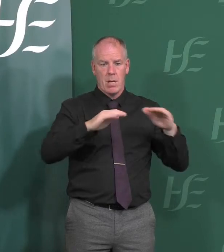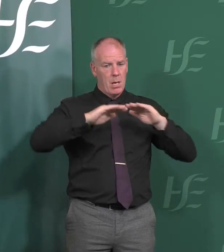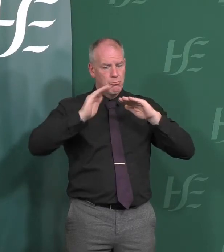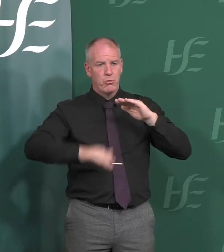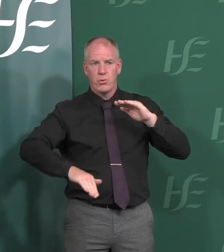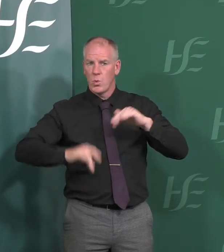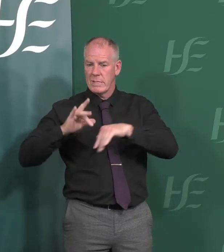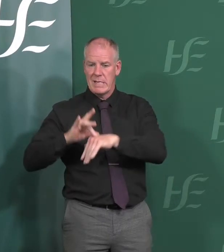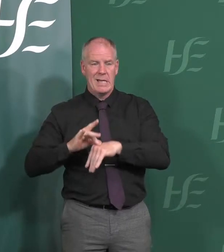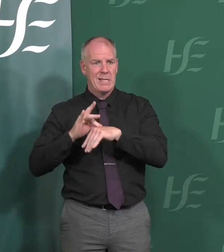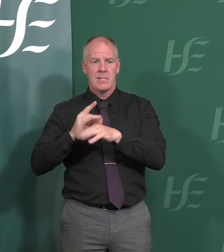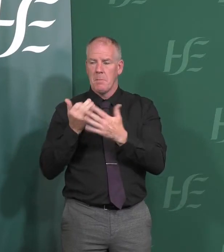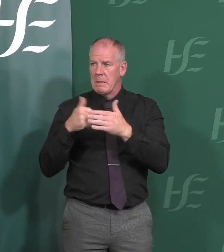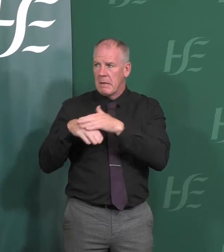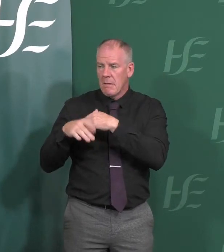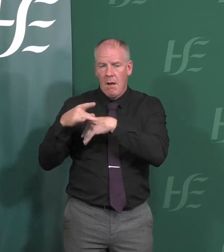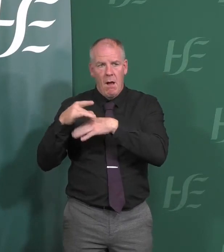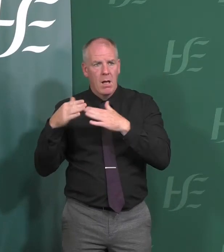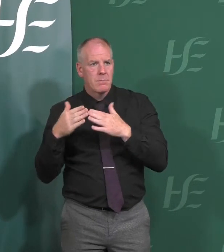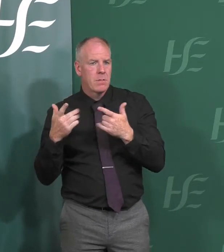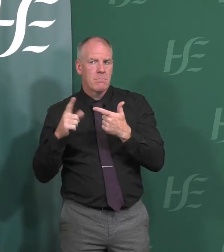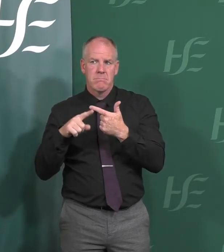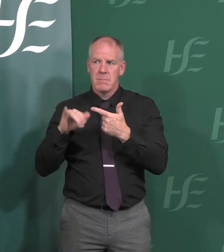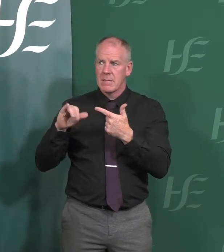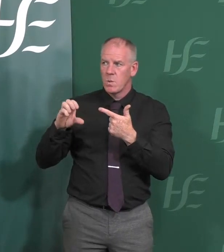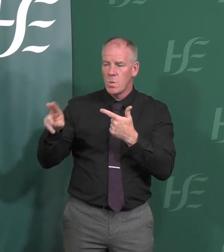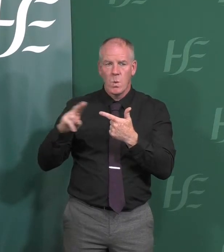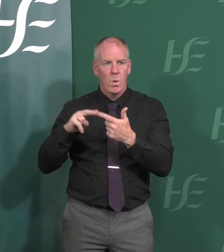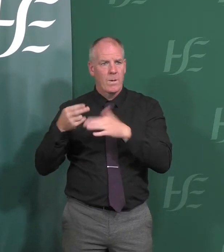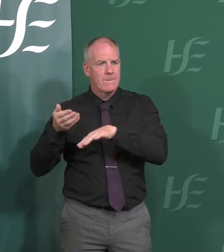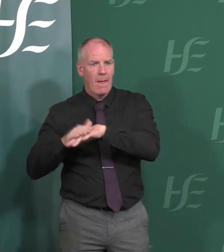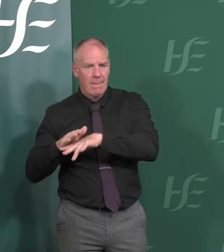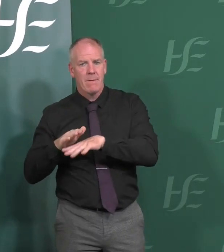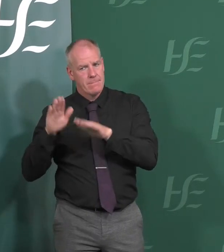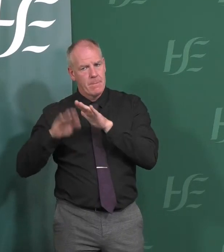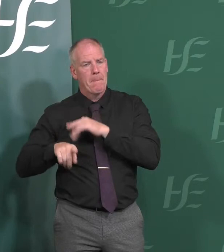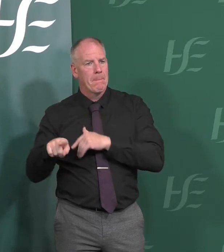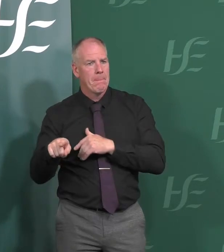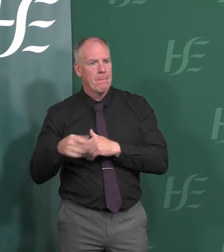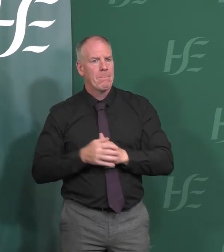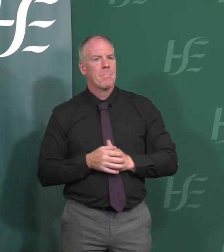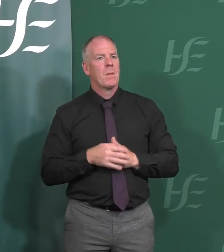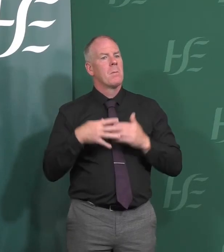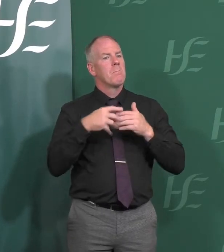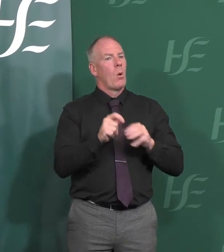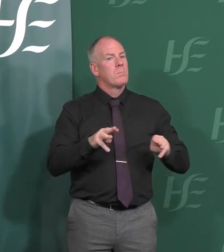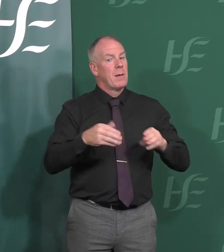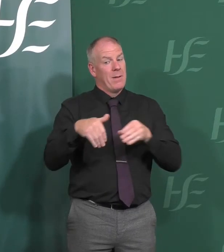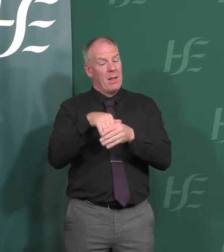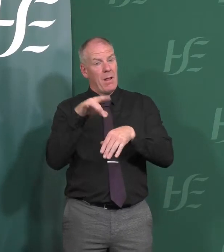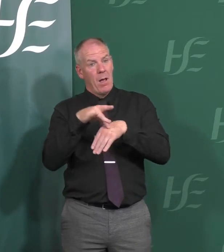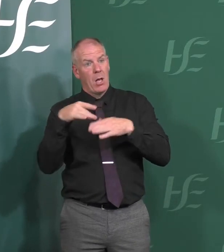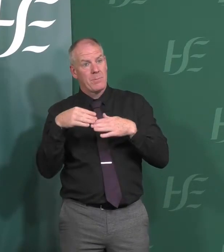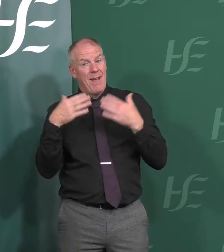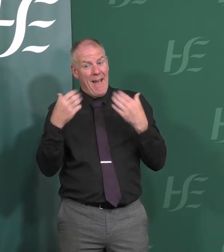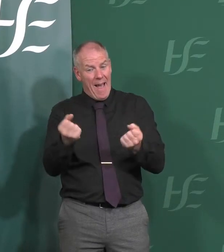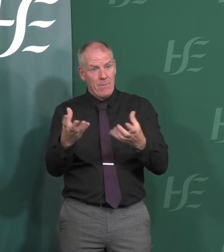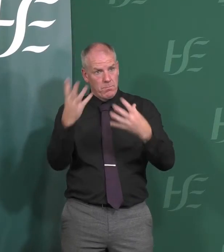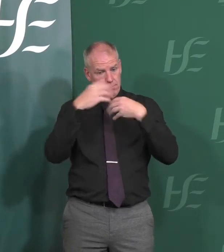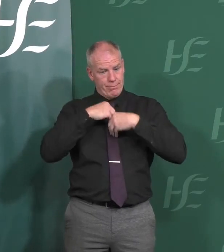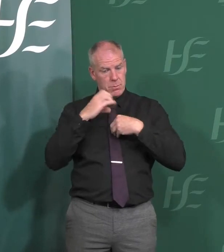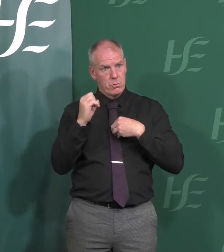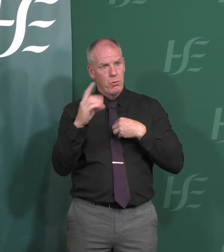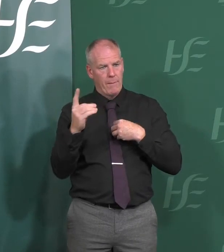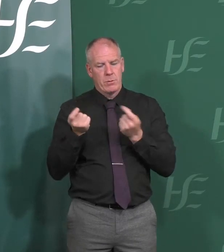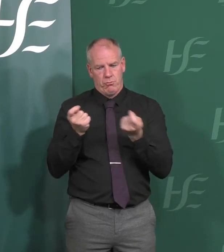illness, hospitalisations, ICU and mortality. And the majority of people with COVID in hospital are being treated for